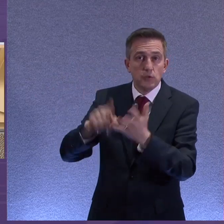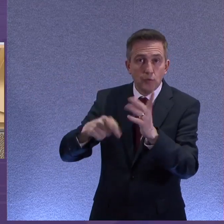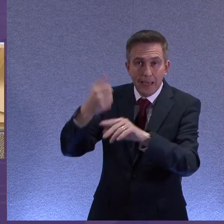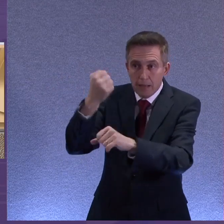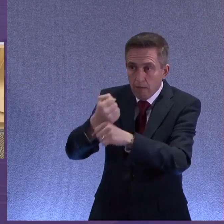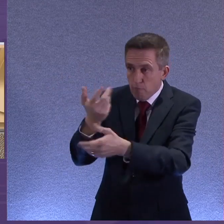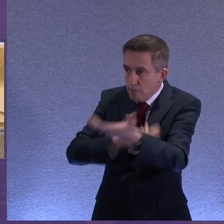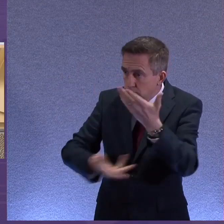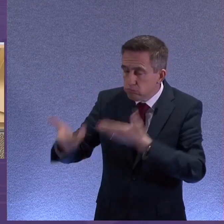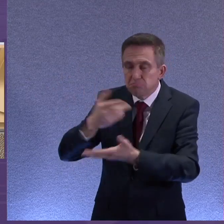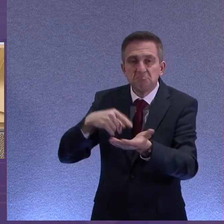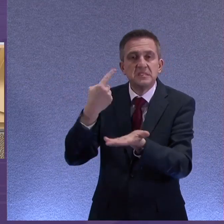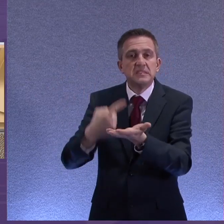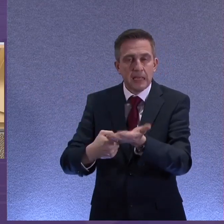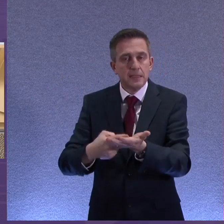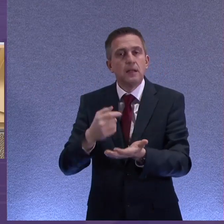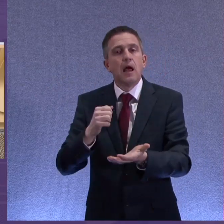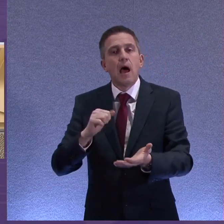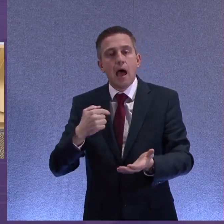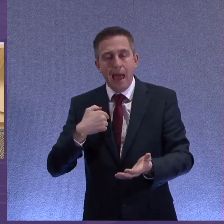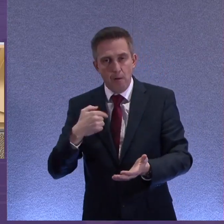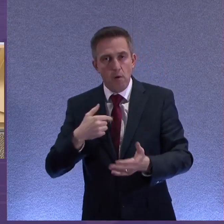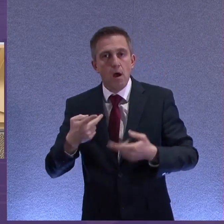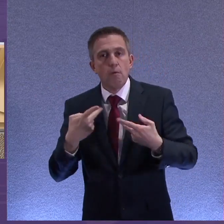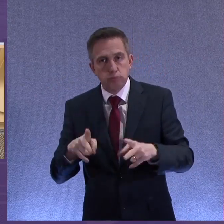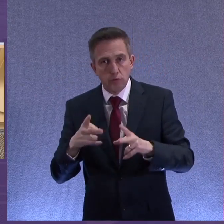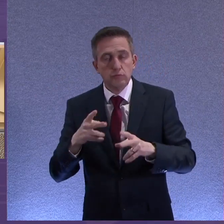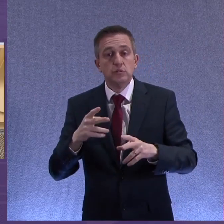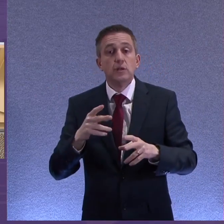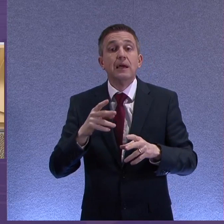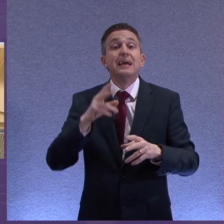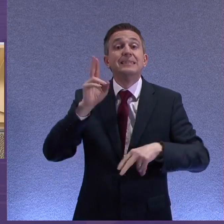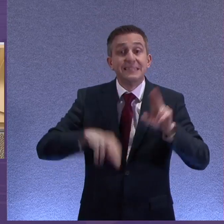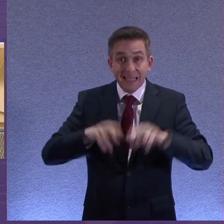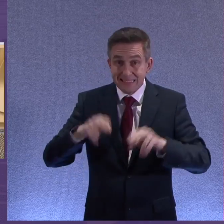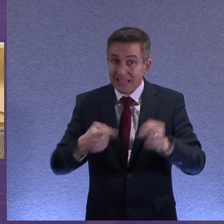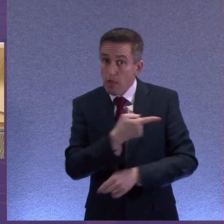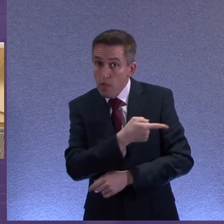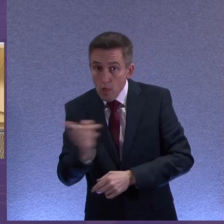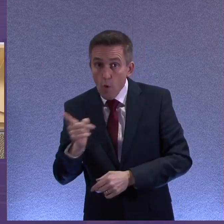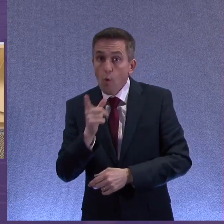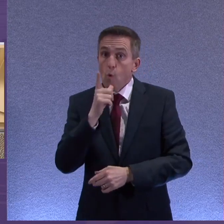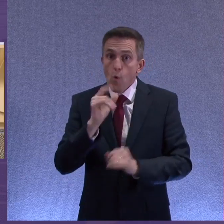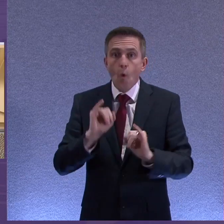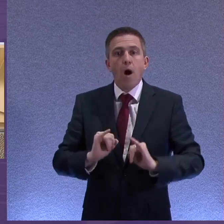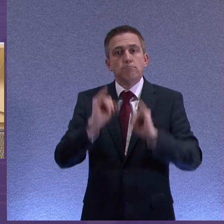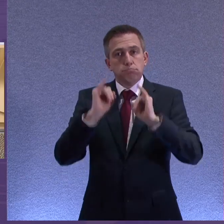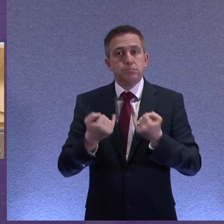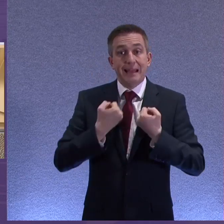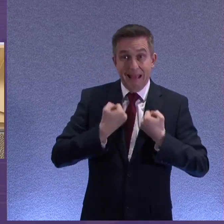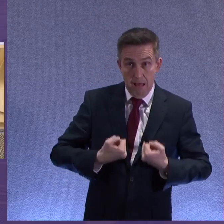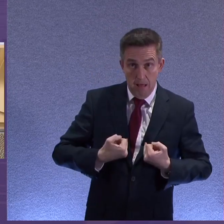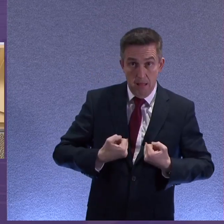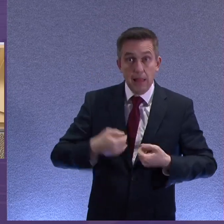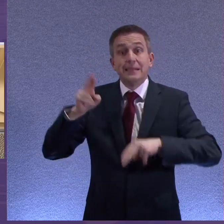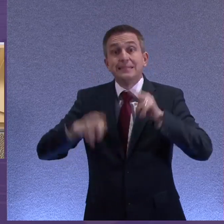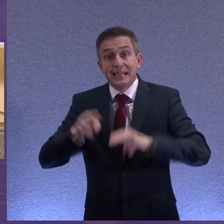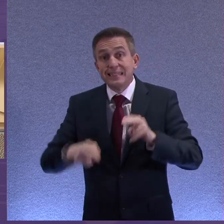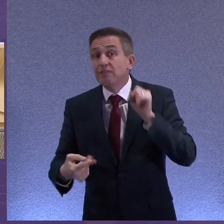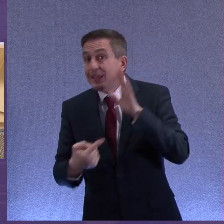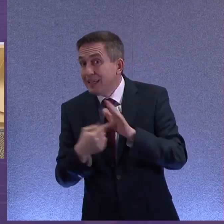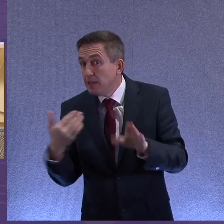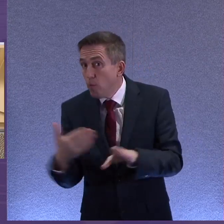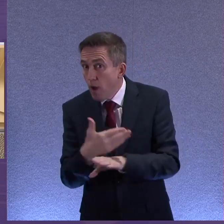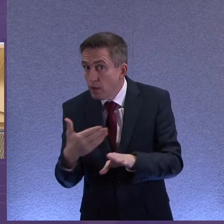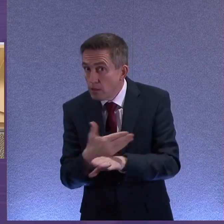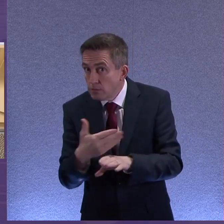taking. And I repeat again, that is testing for those most seriously ill, testing for key workers, and testing to allow